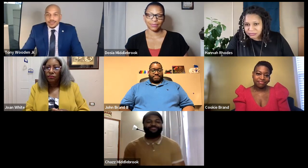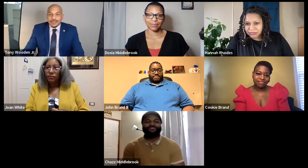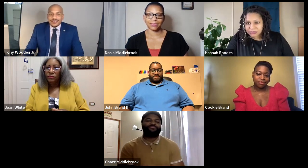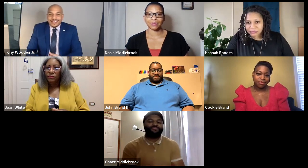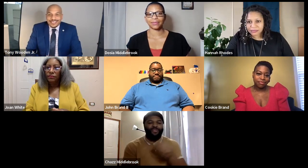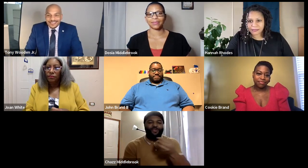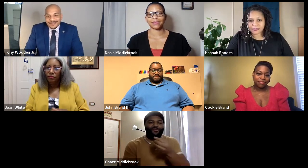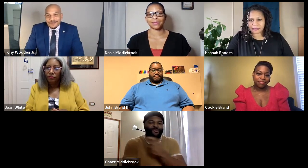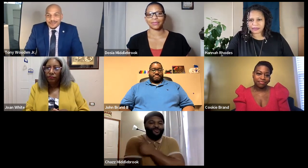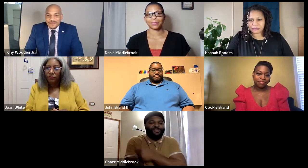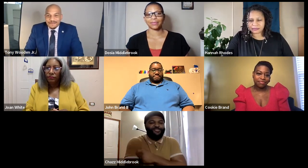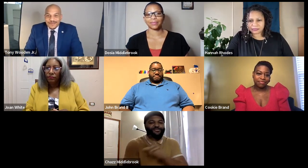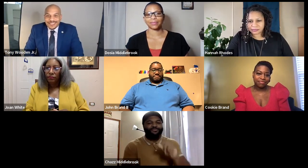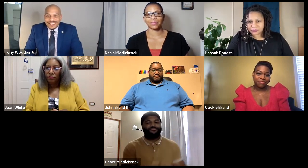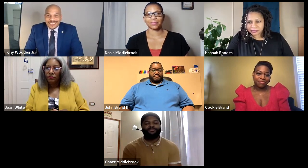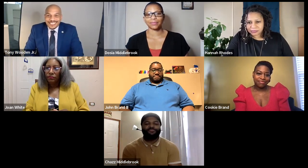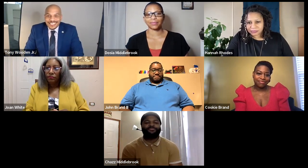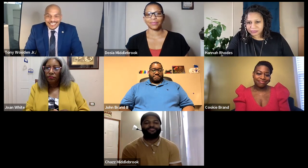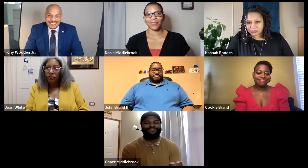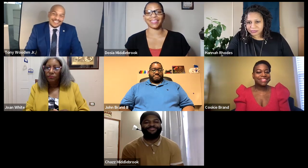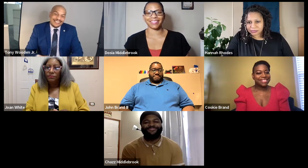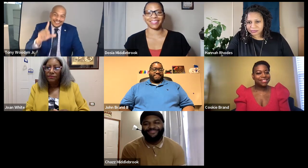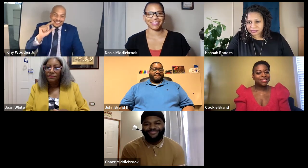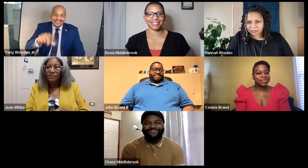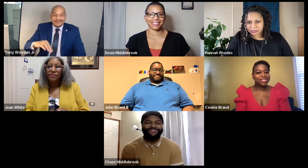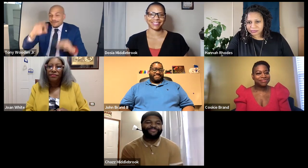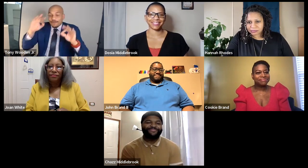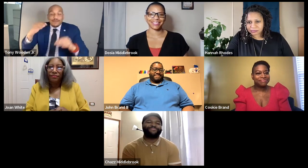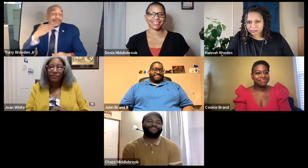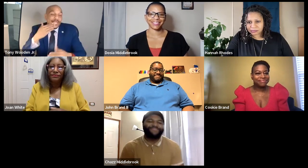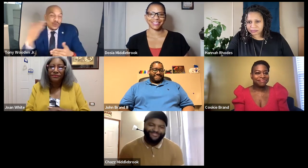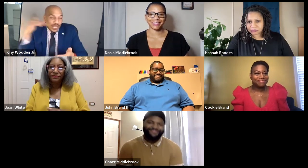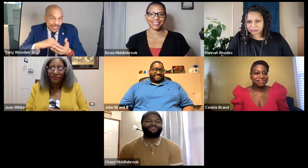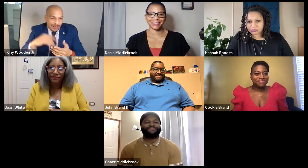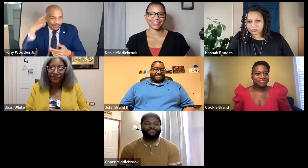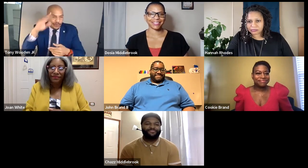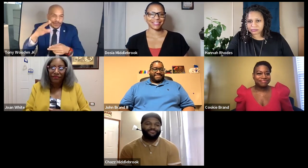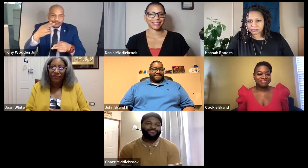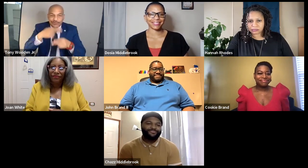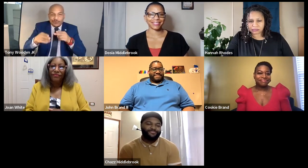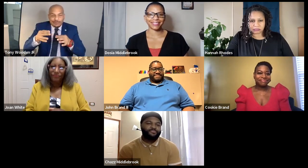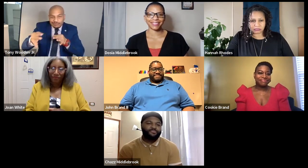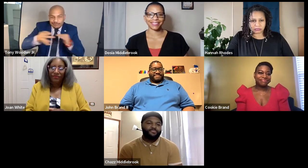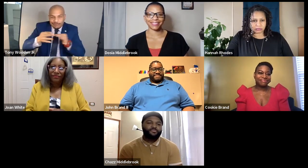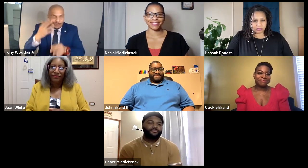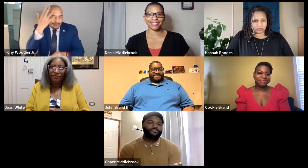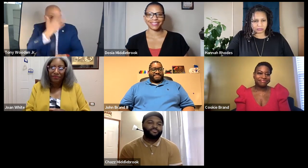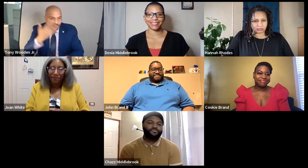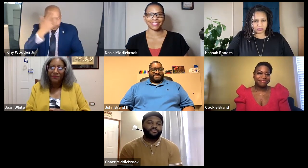white stripes on the arms and on the collar. And I have a few tattoos as well. So I thank you again for